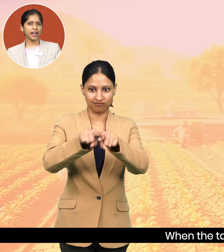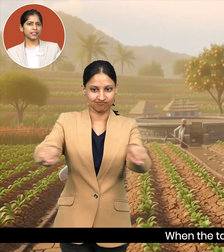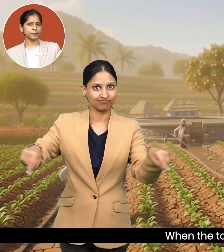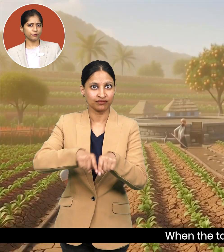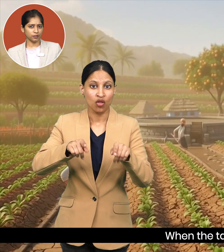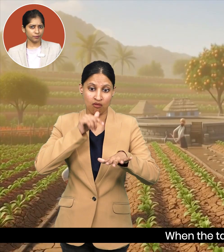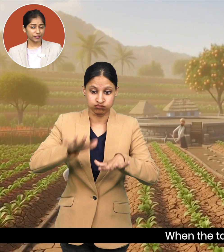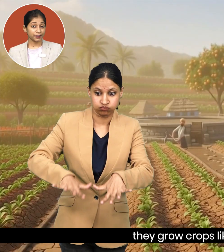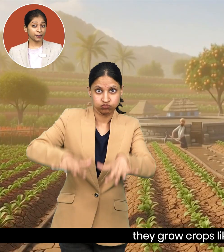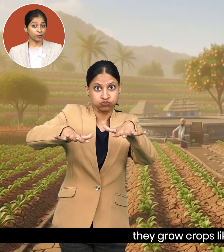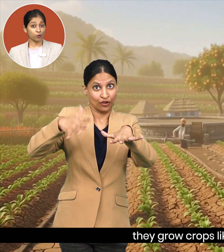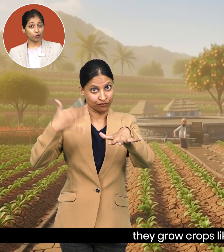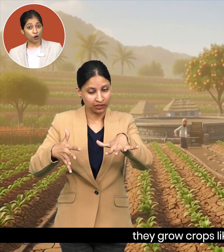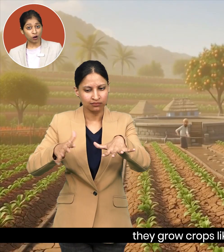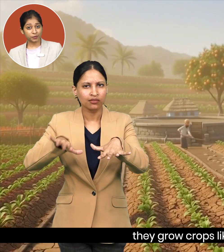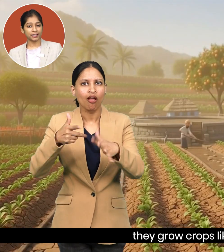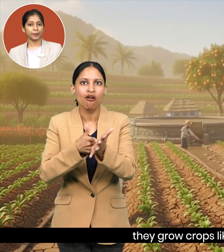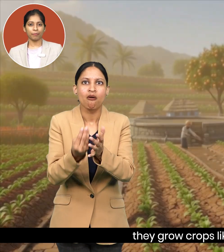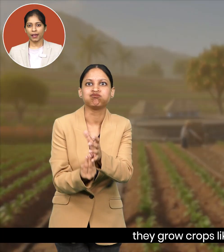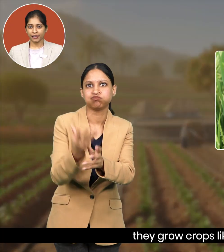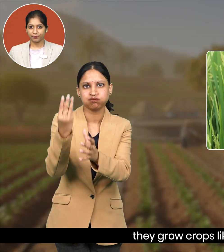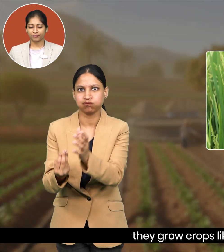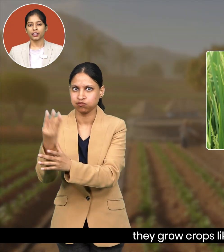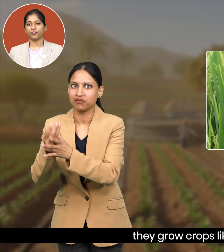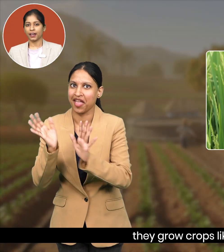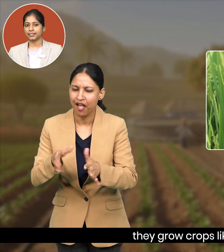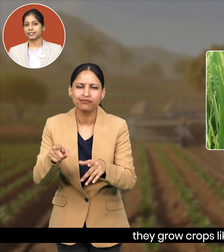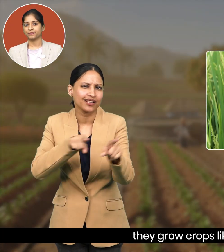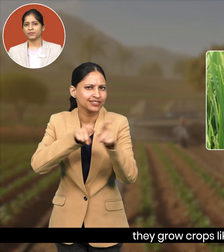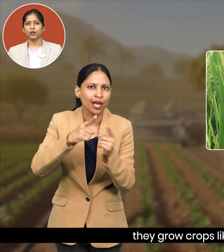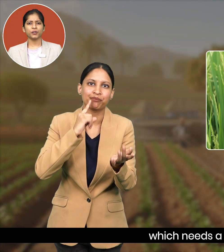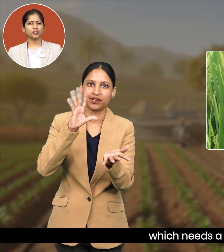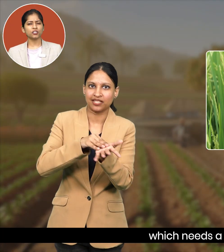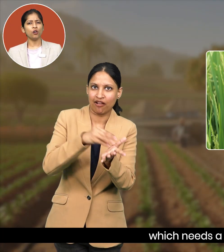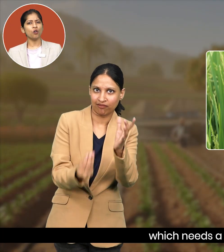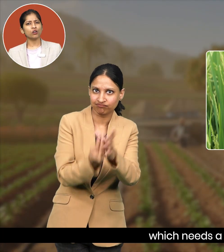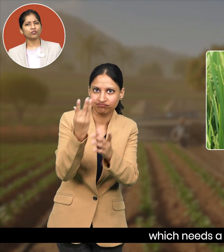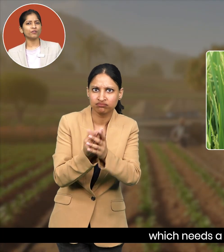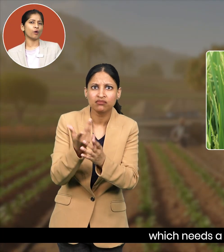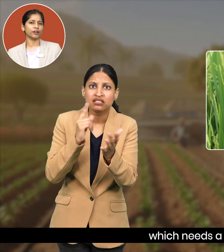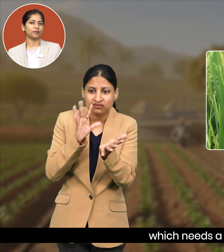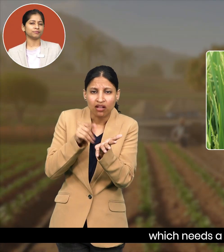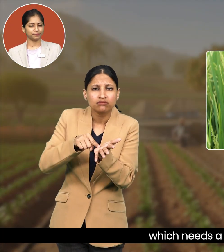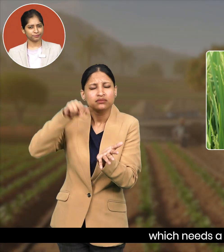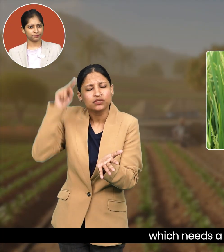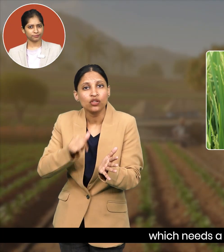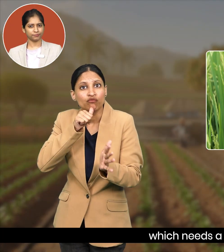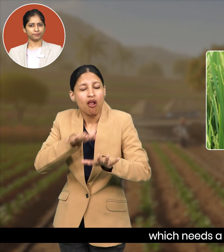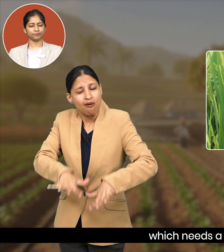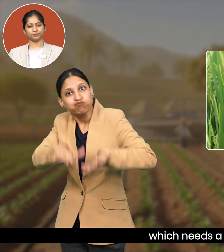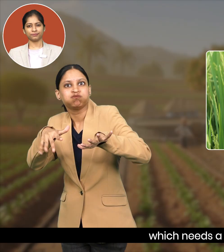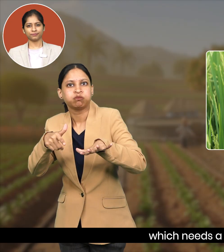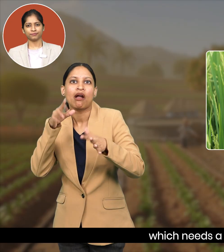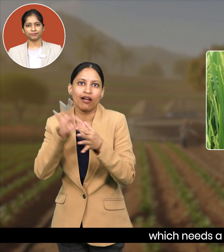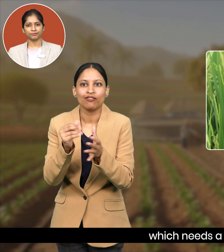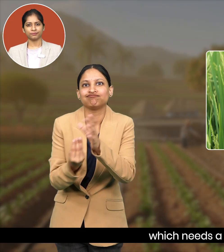When the tank is full, they grow crops like paddy, rice, which needs a lot of water.